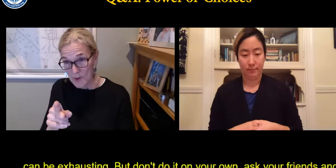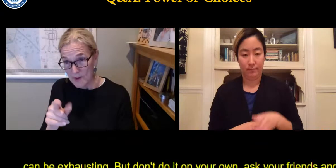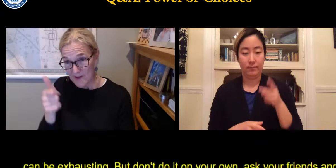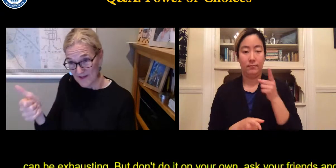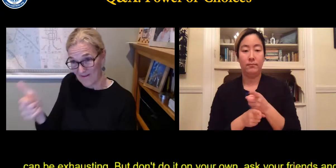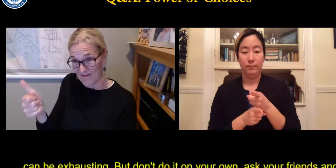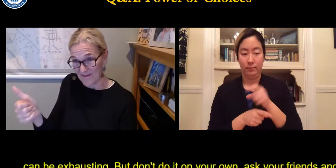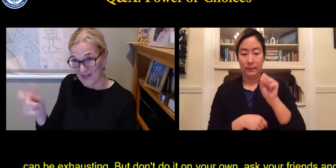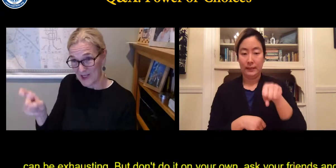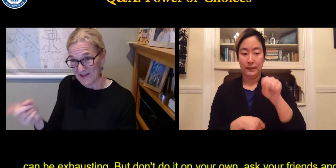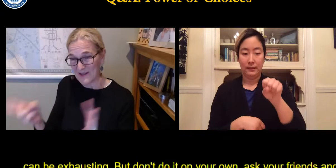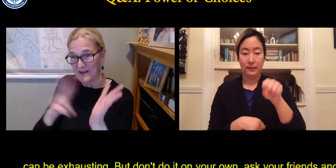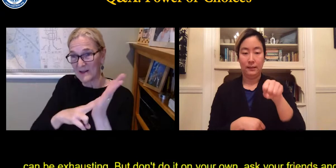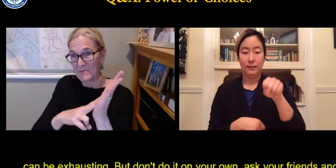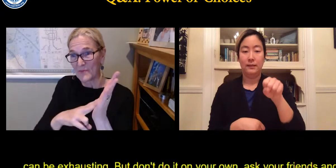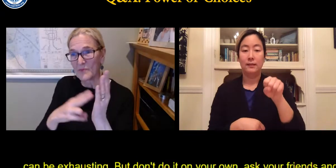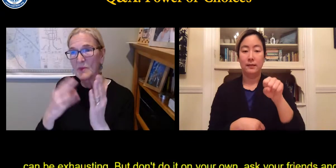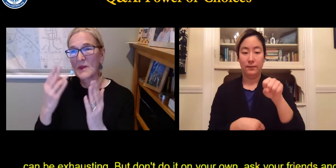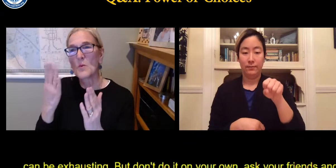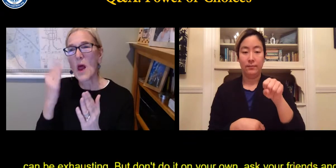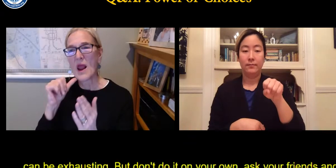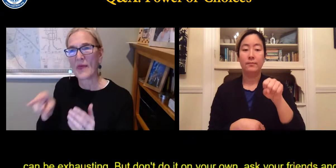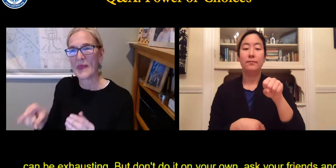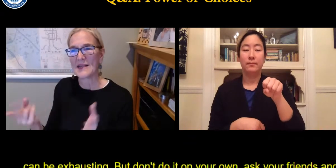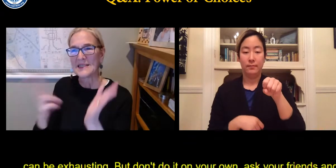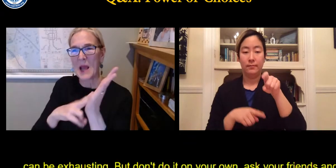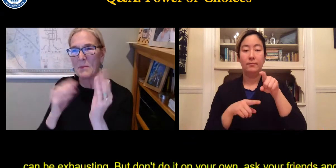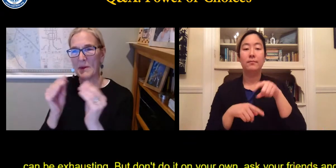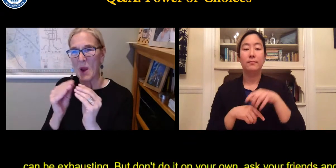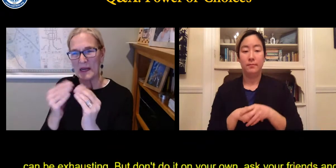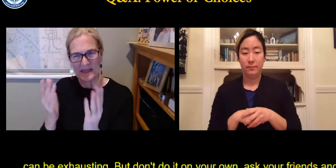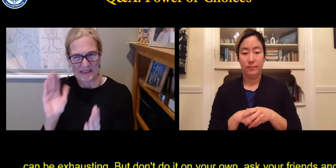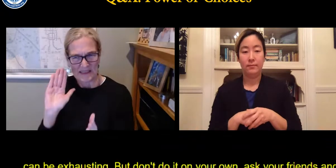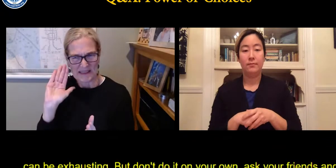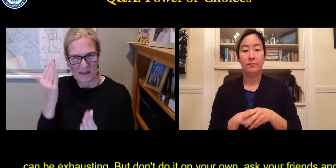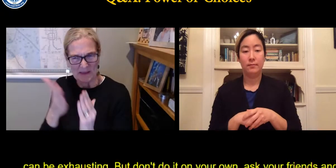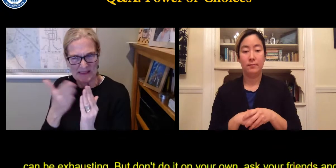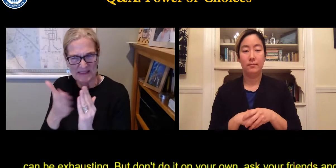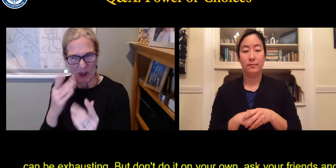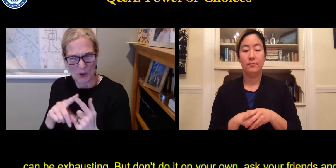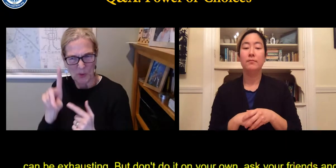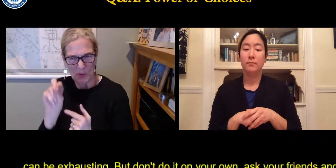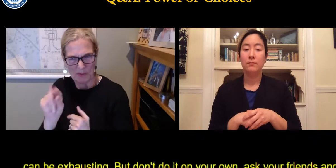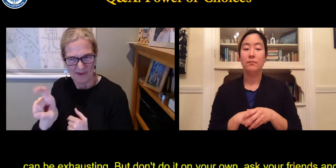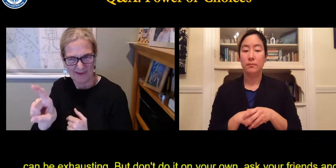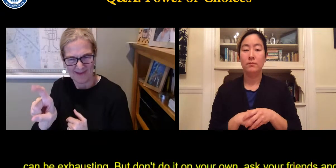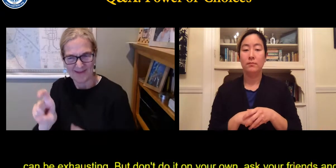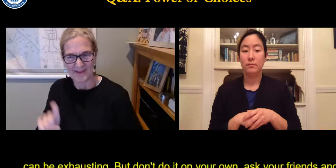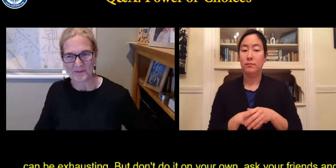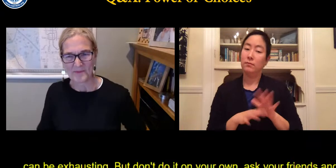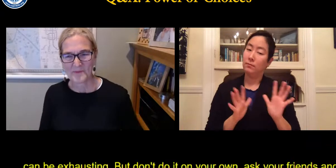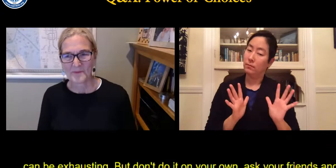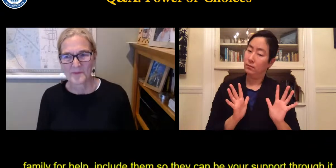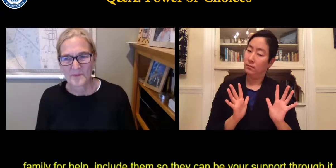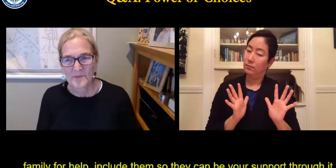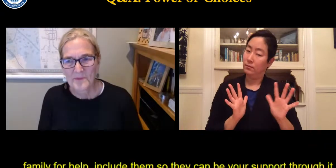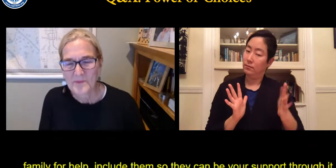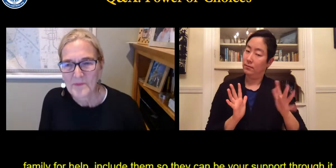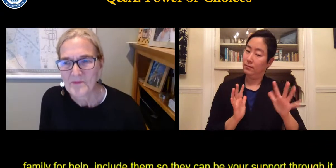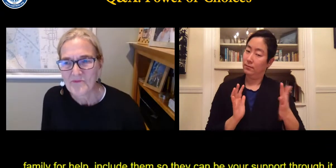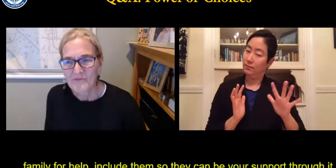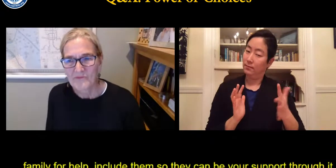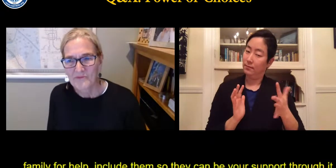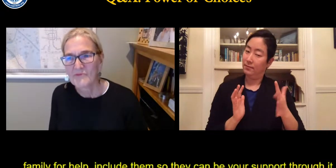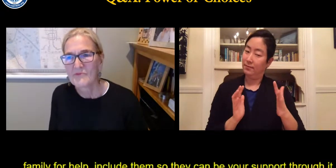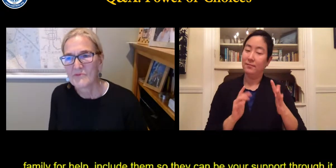Dr. Marla says, is it true that therapists themselves have to file or apply with an insurance company?